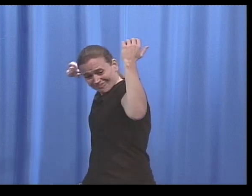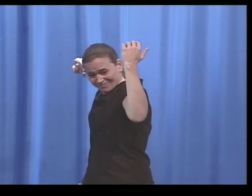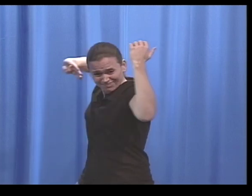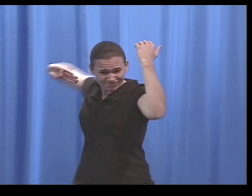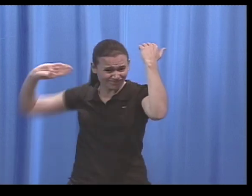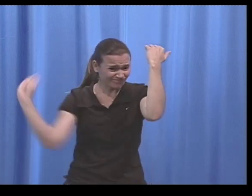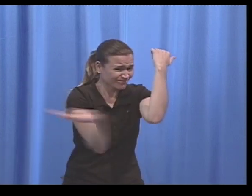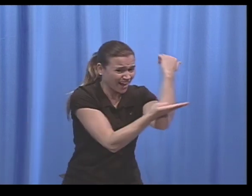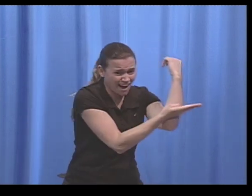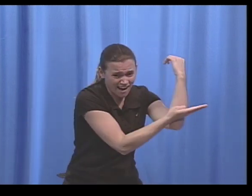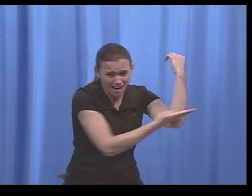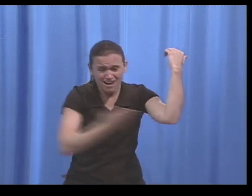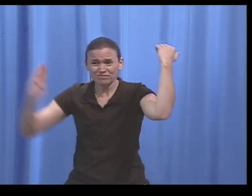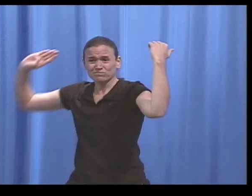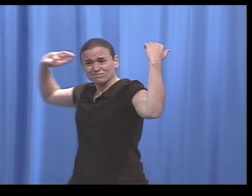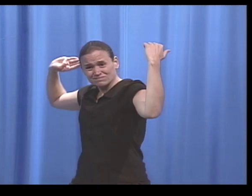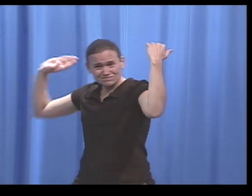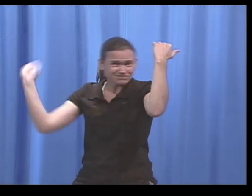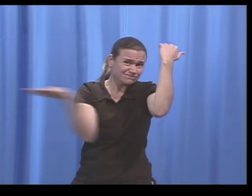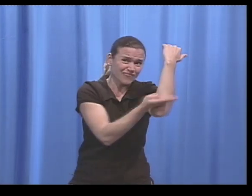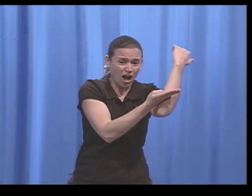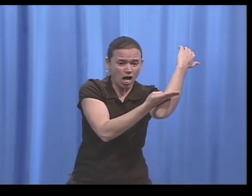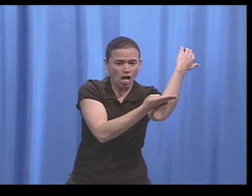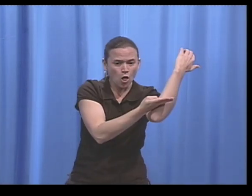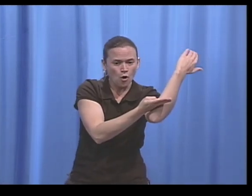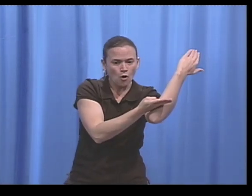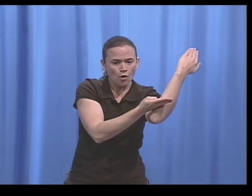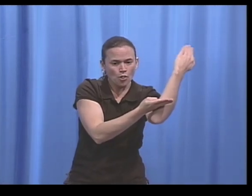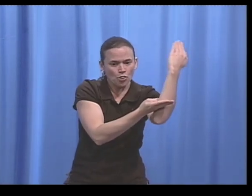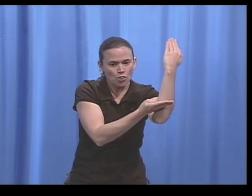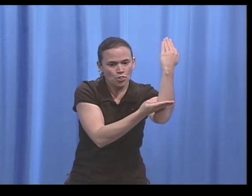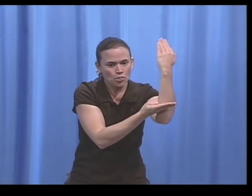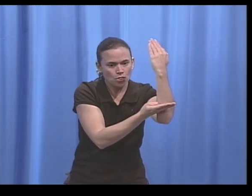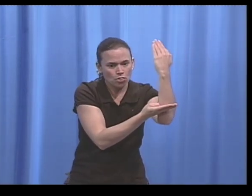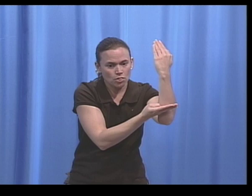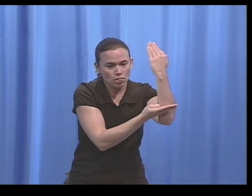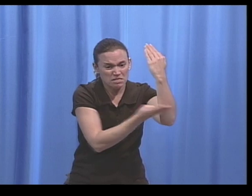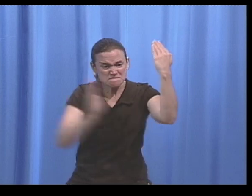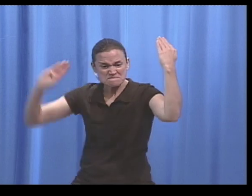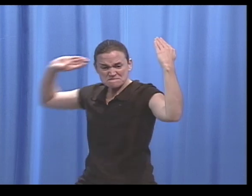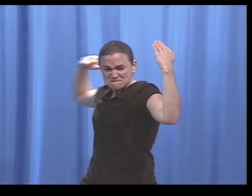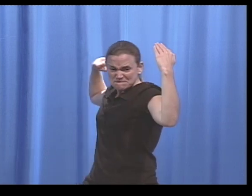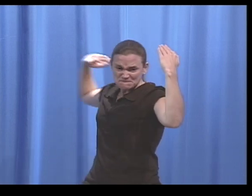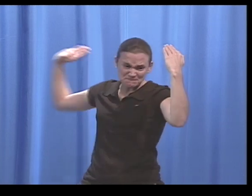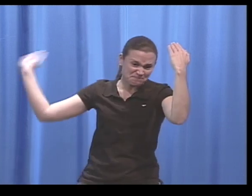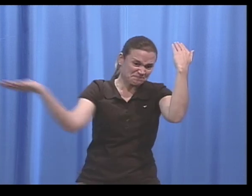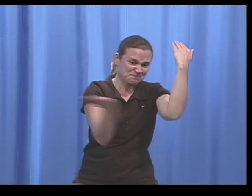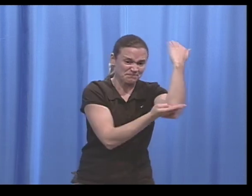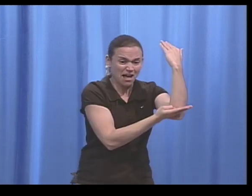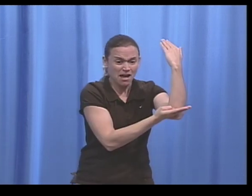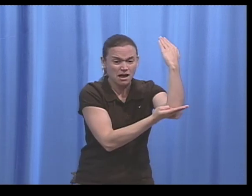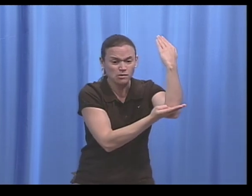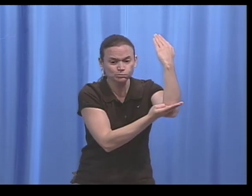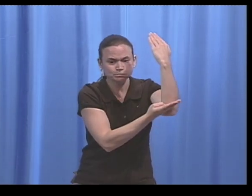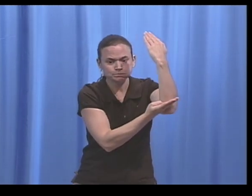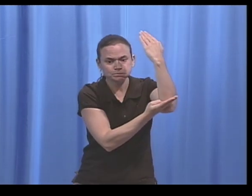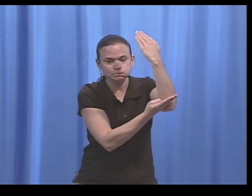beanstalk. The beanstalk shook, but it didn't break.